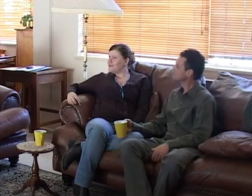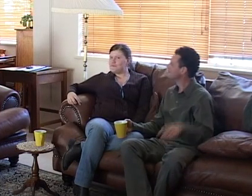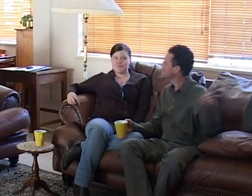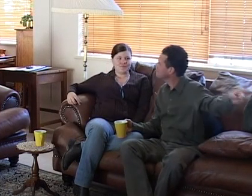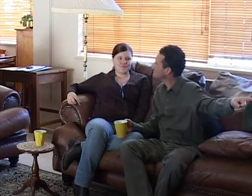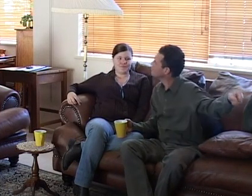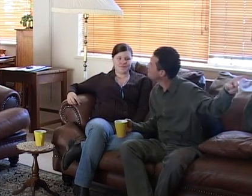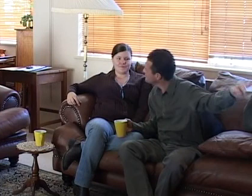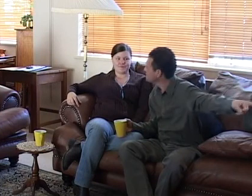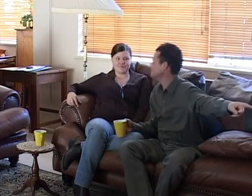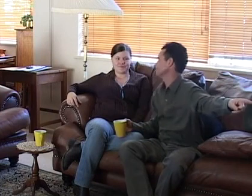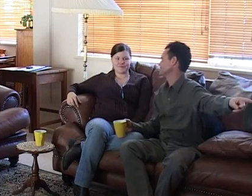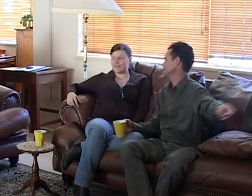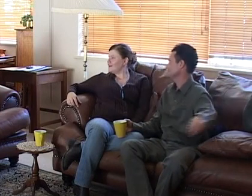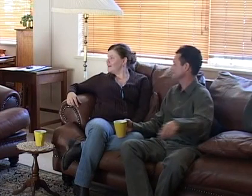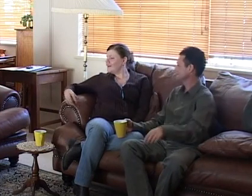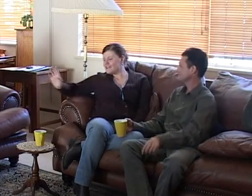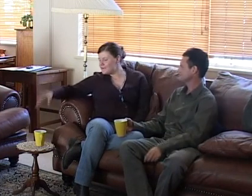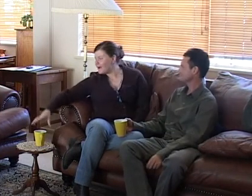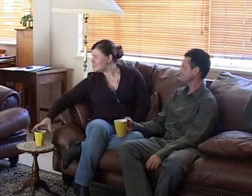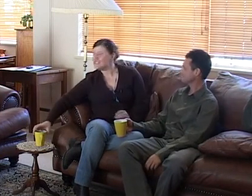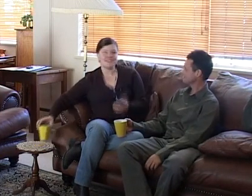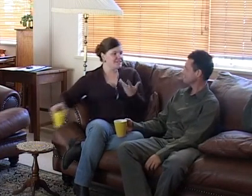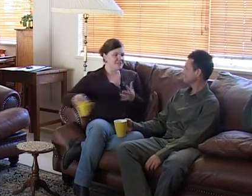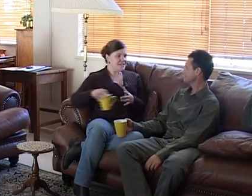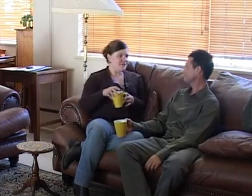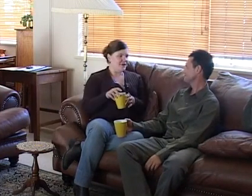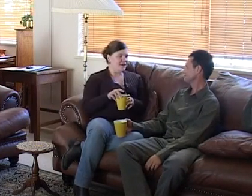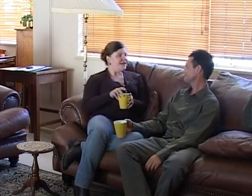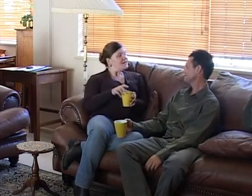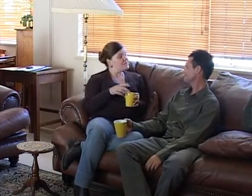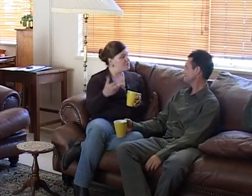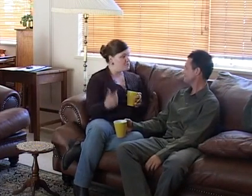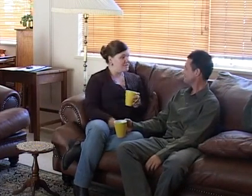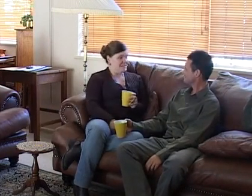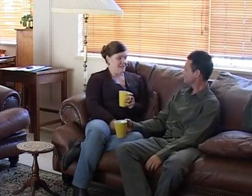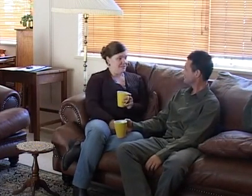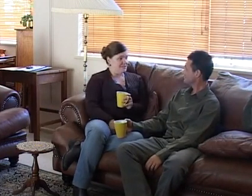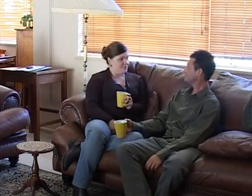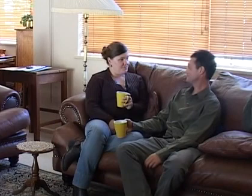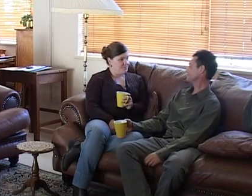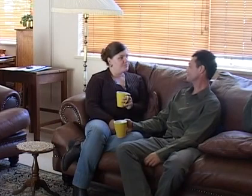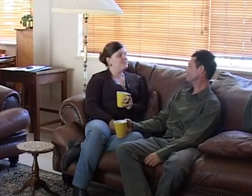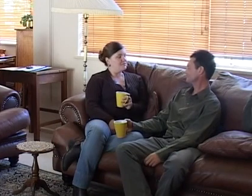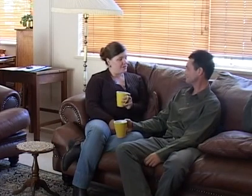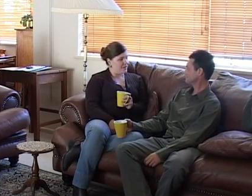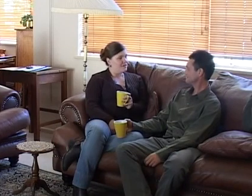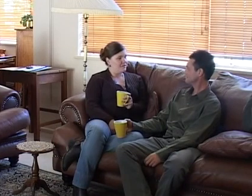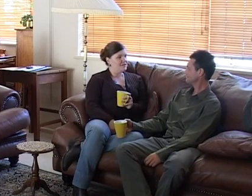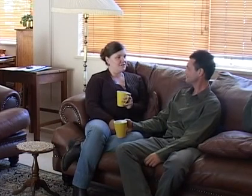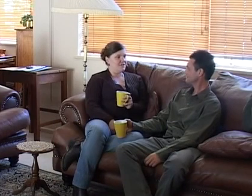What? Mom, my computer! Never mind, she doesn't hear us anyway. So how was your meeting? It was very